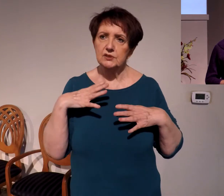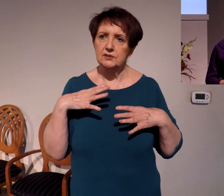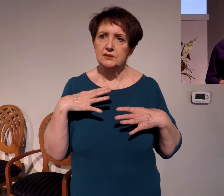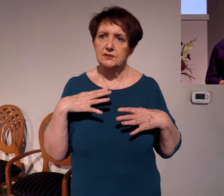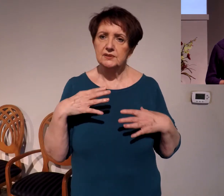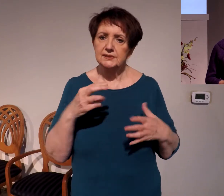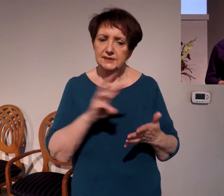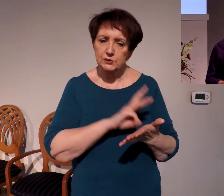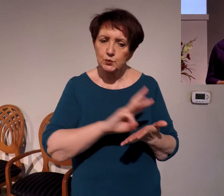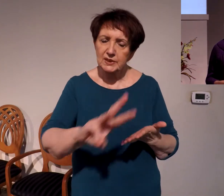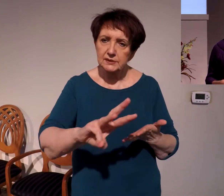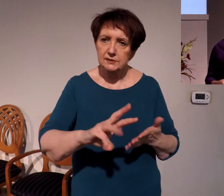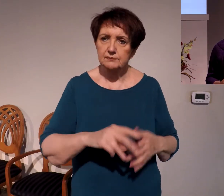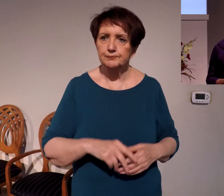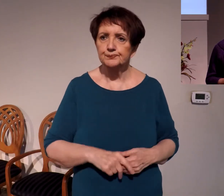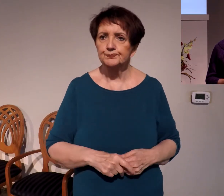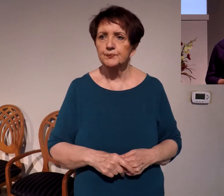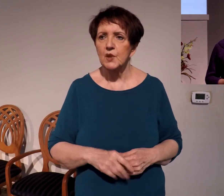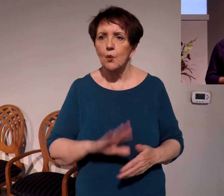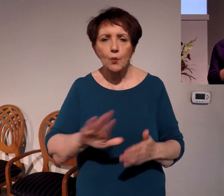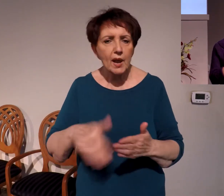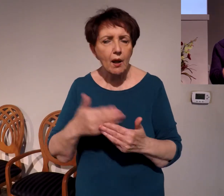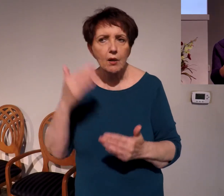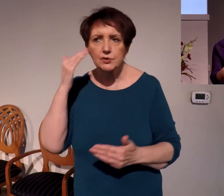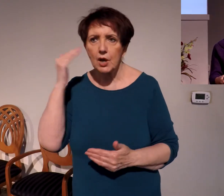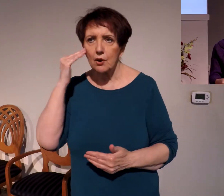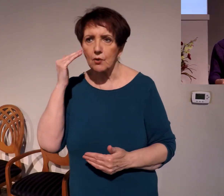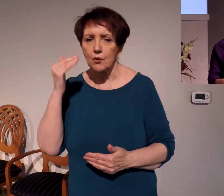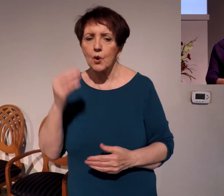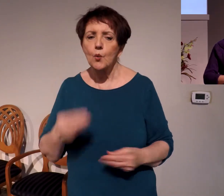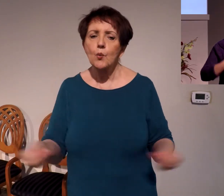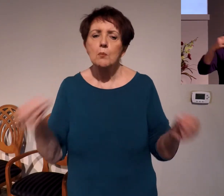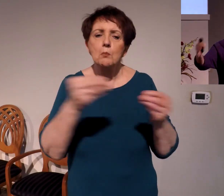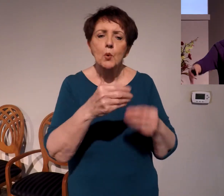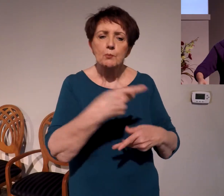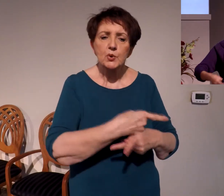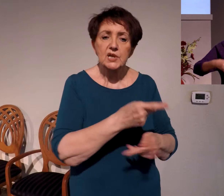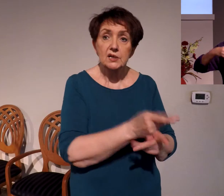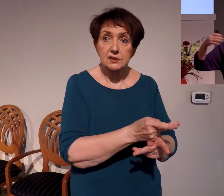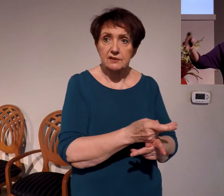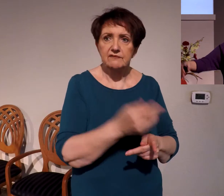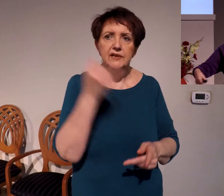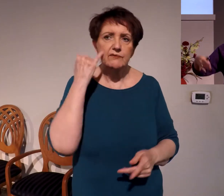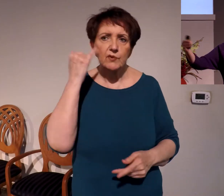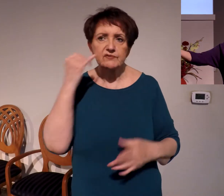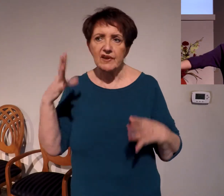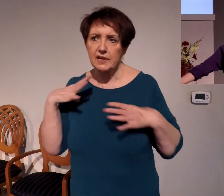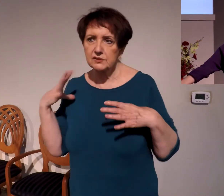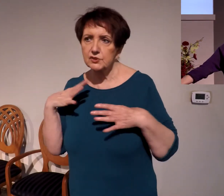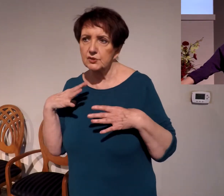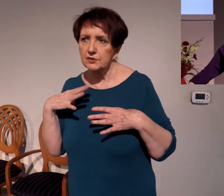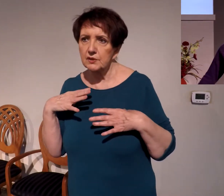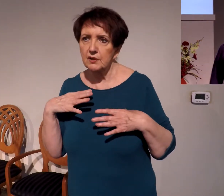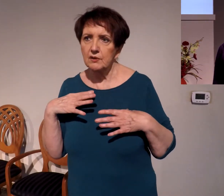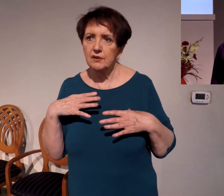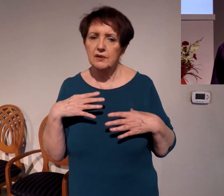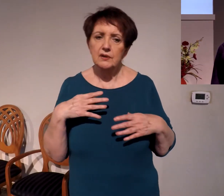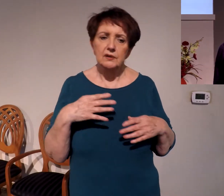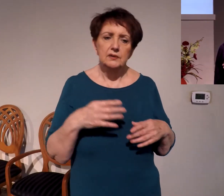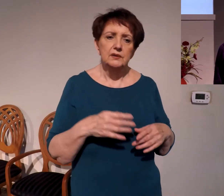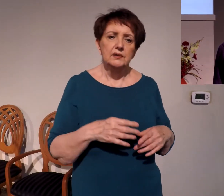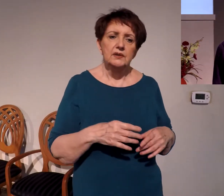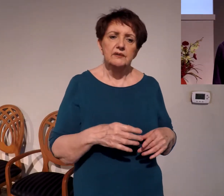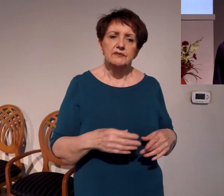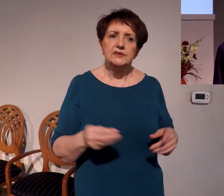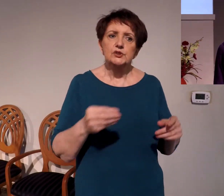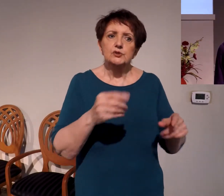breaks. We all know this. And the more we push in the long, and it's too long and it's too late,